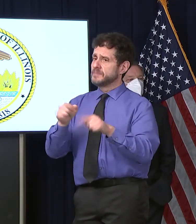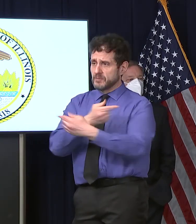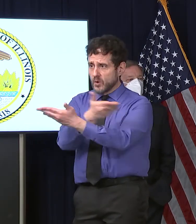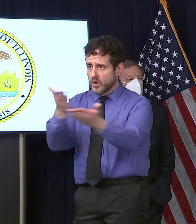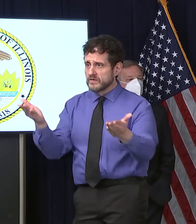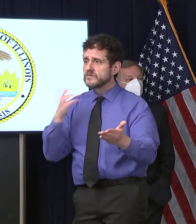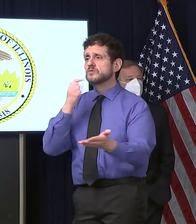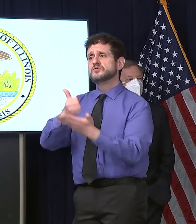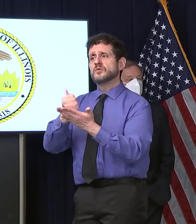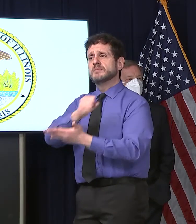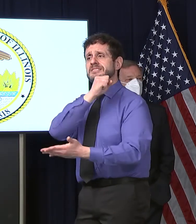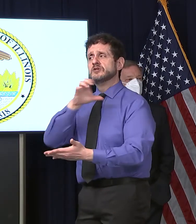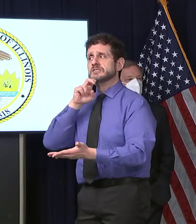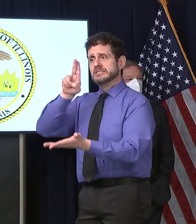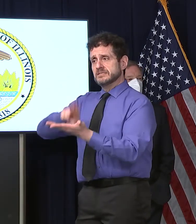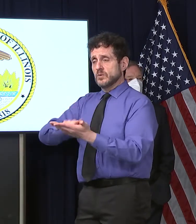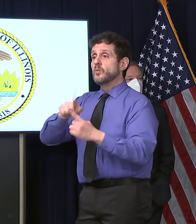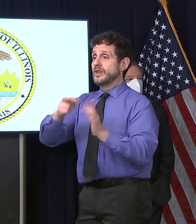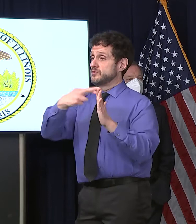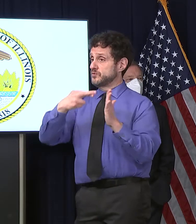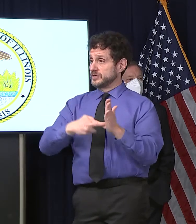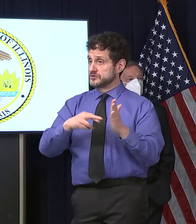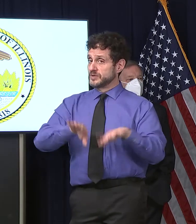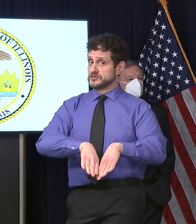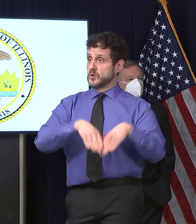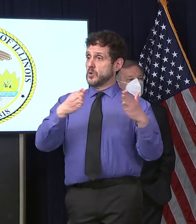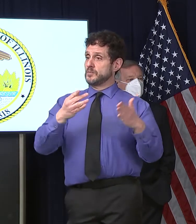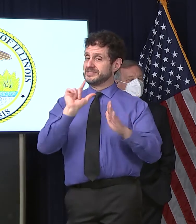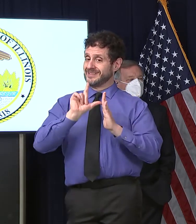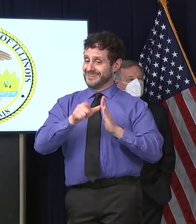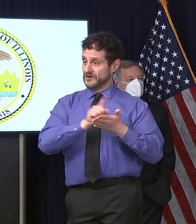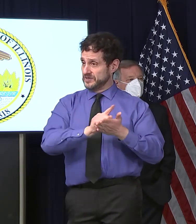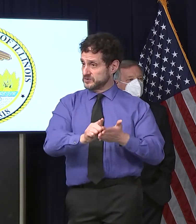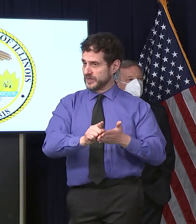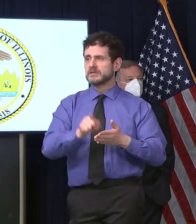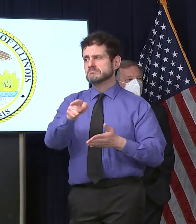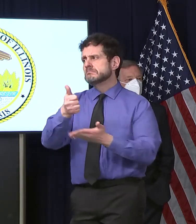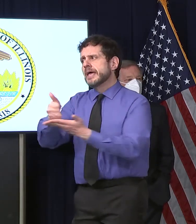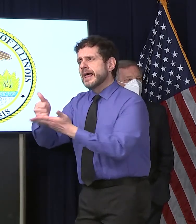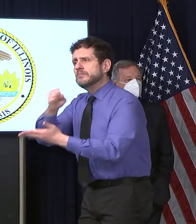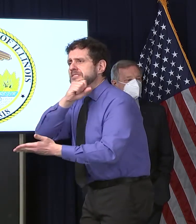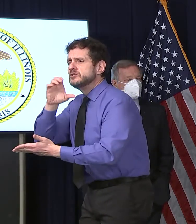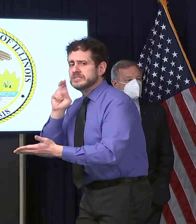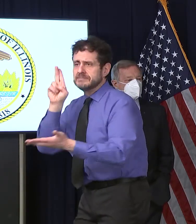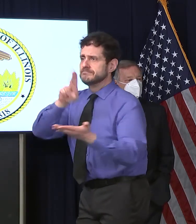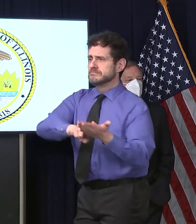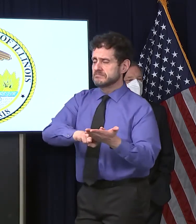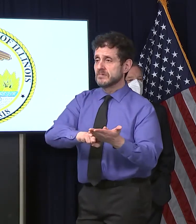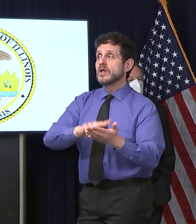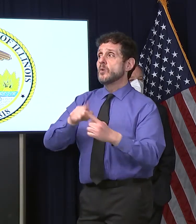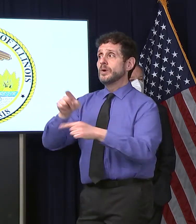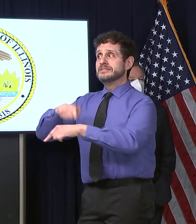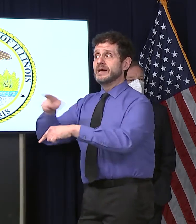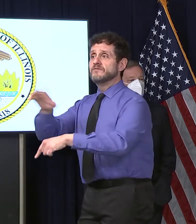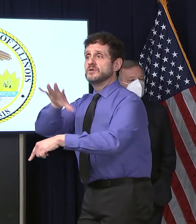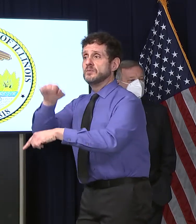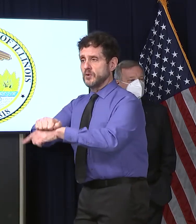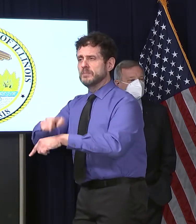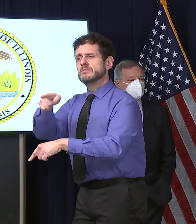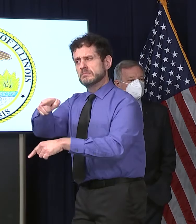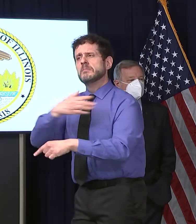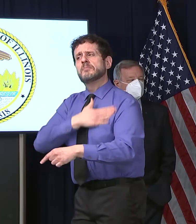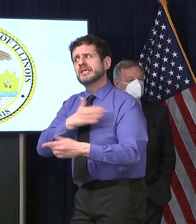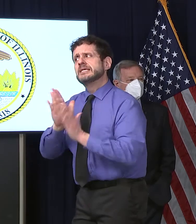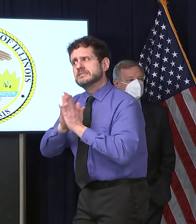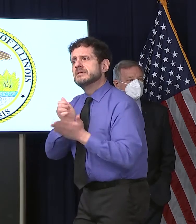seniors signed up when this registration opens later this week, and then help them get to the United Center when it's time for their appointment.